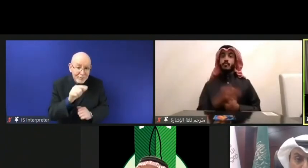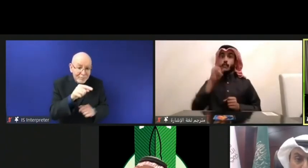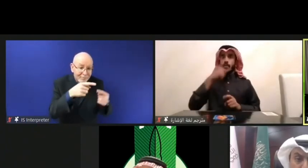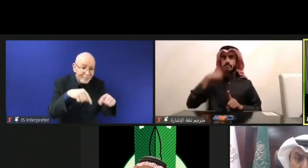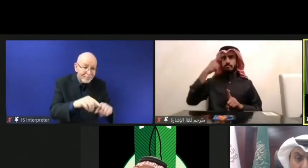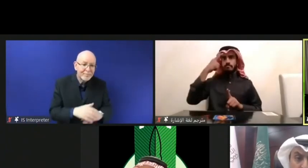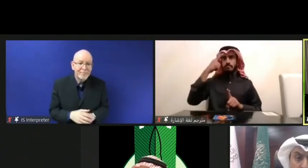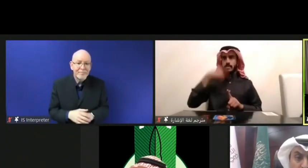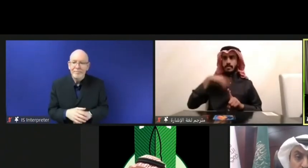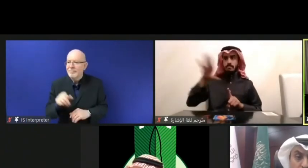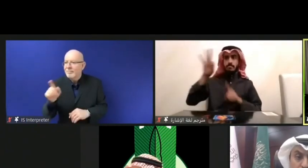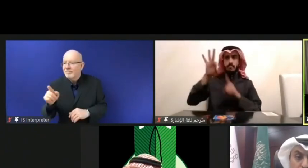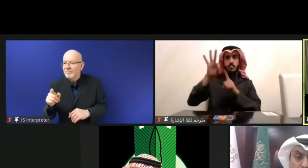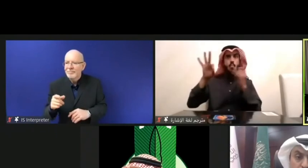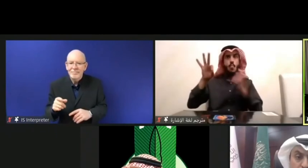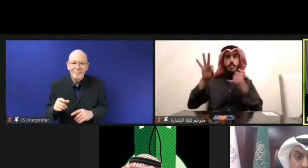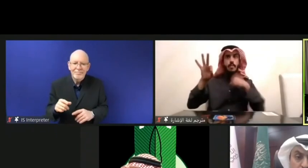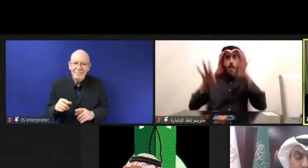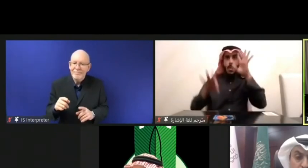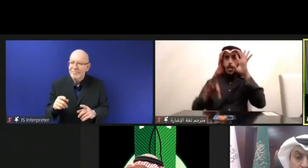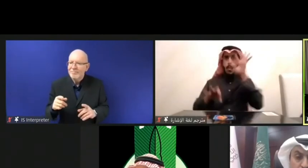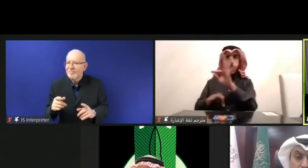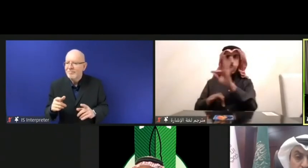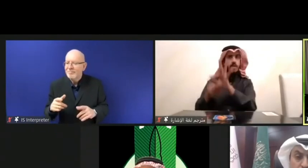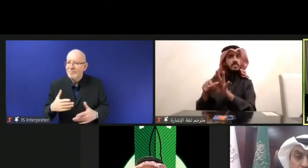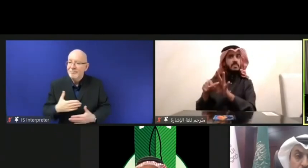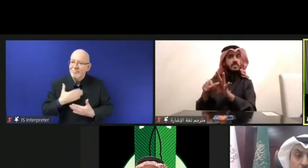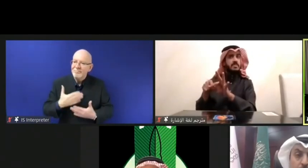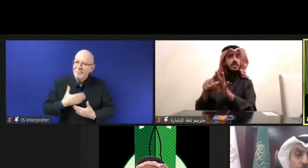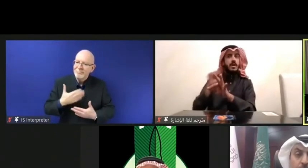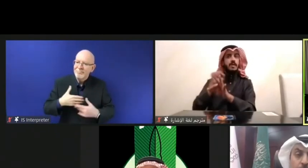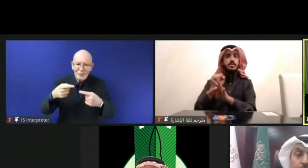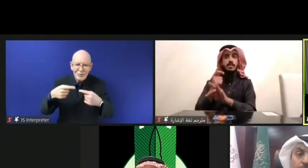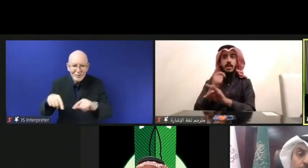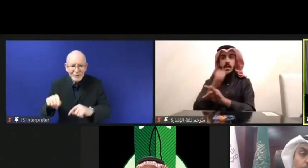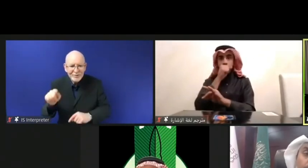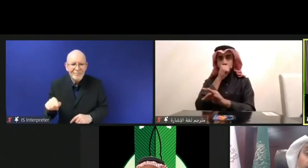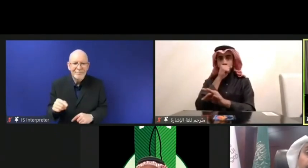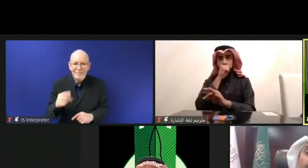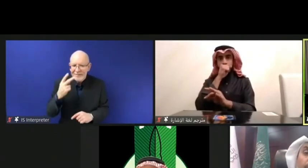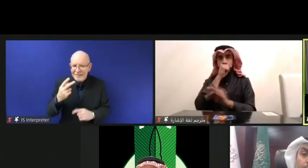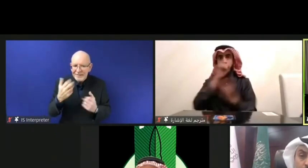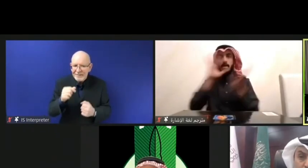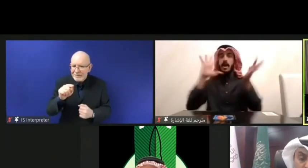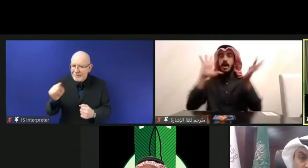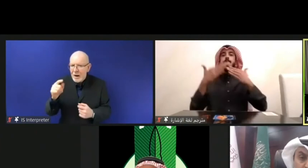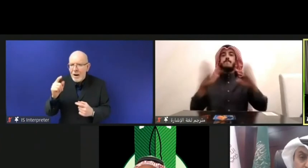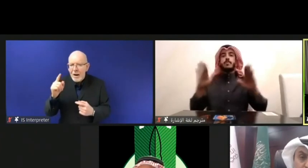to create a universal accessibility at all the events that take